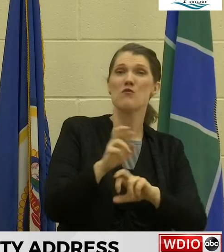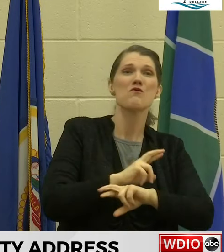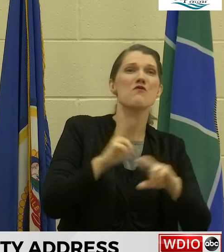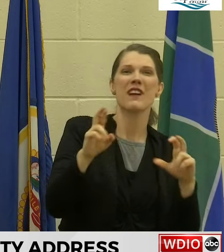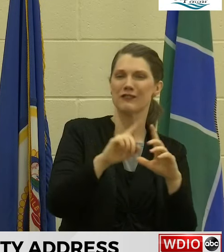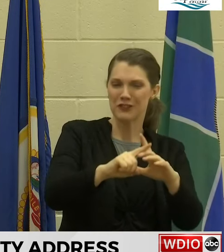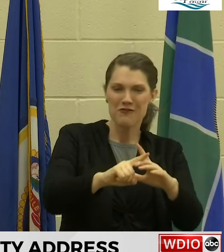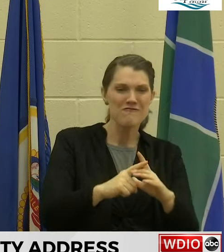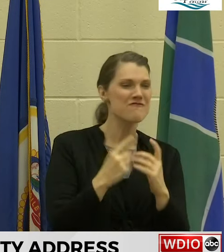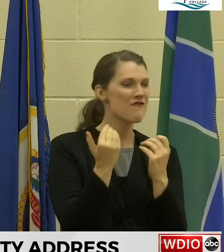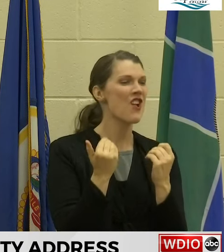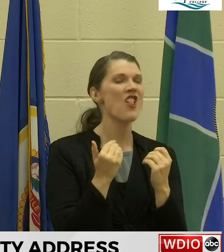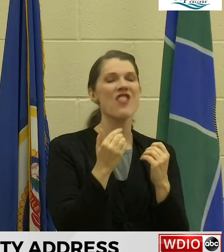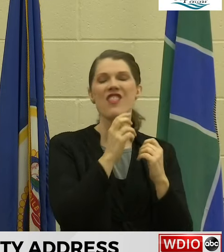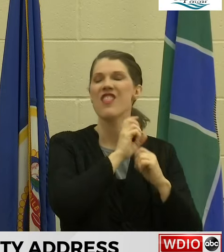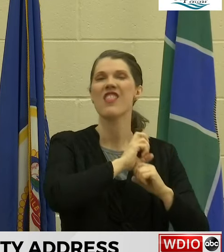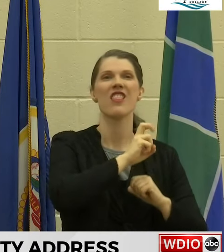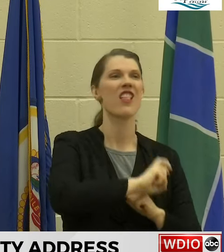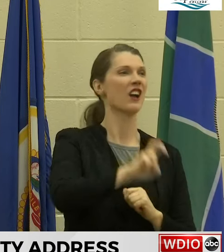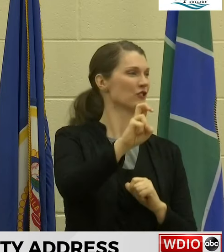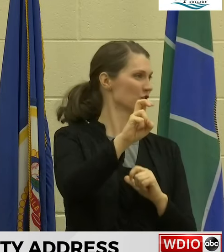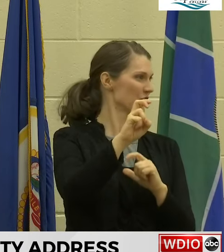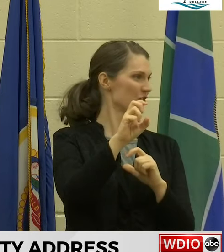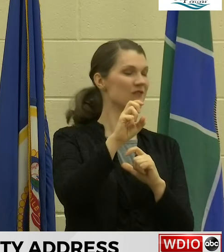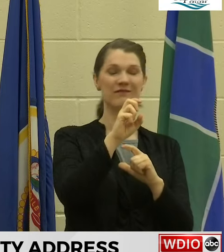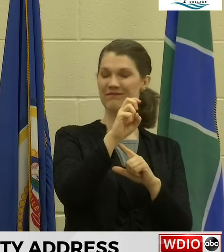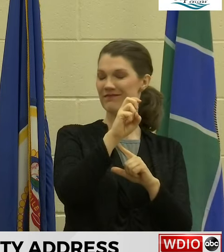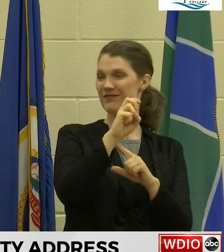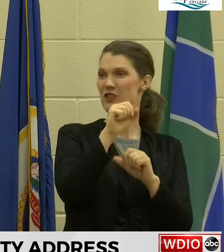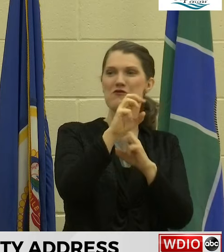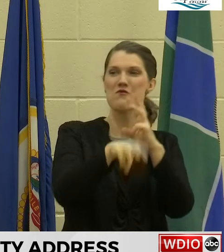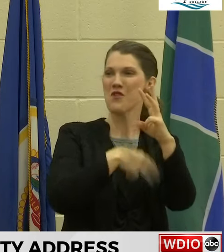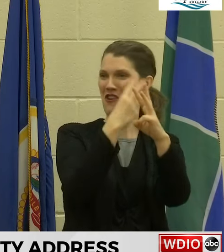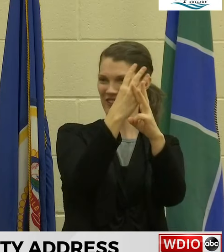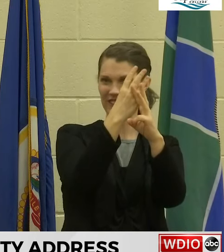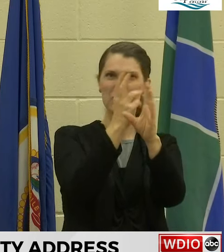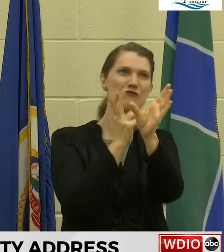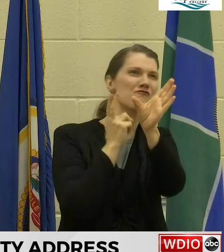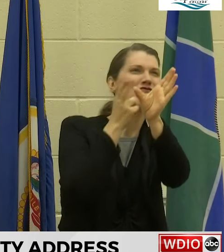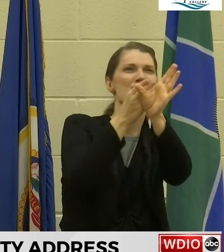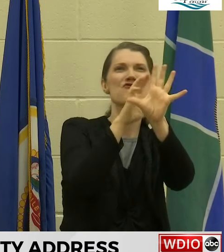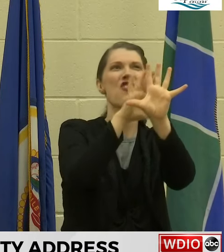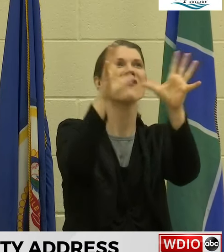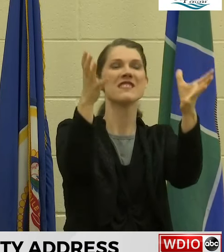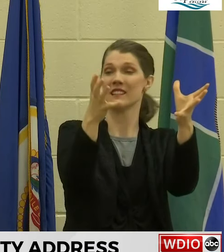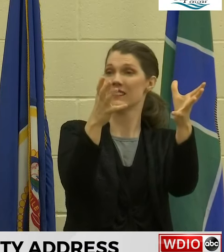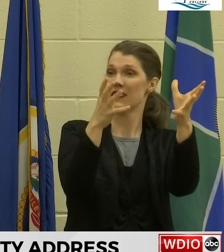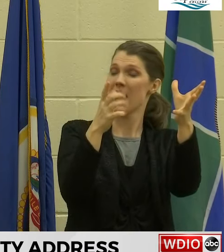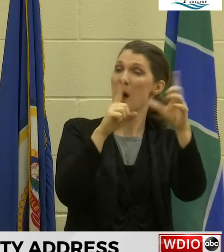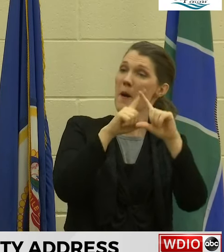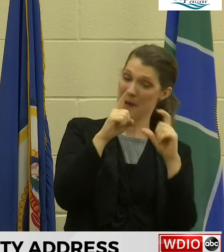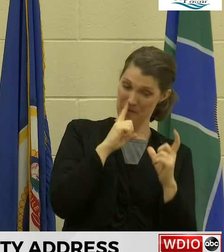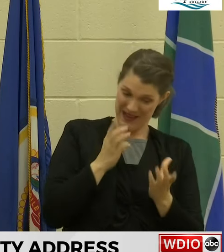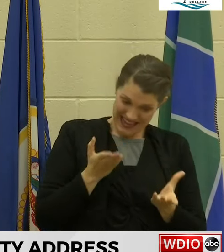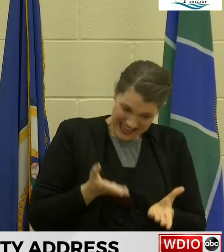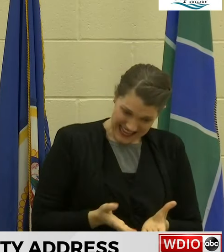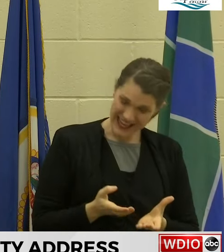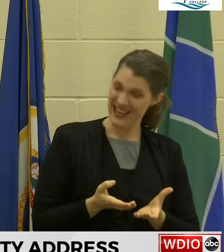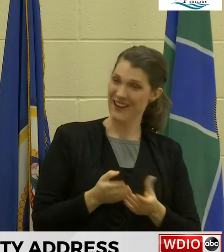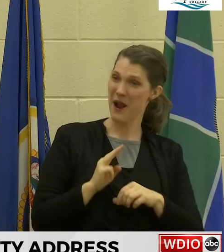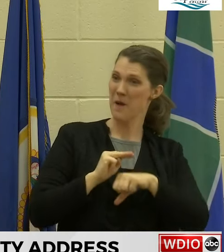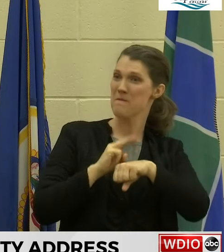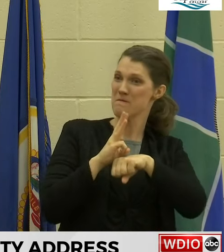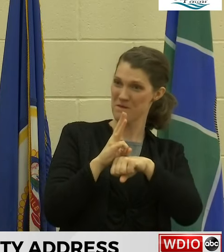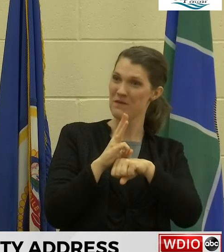the world. And the gown walk is a way of returning home, of recognizing and honoring where you came from and who helped